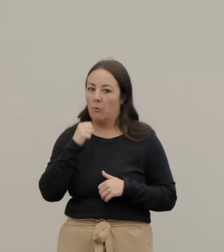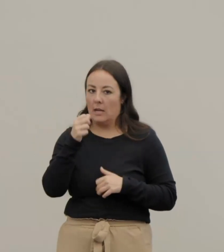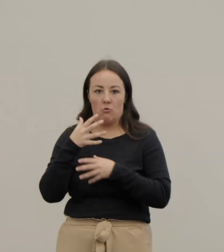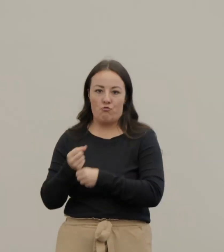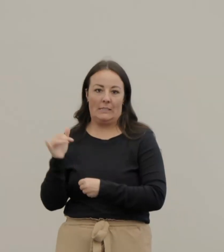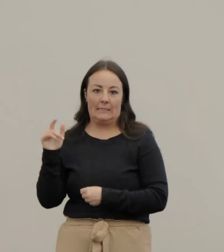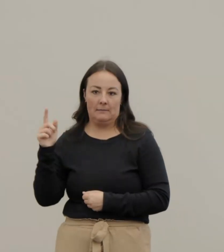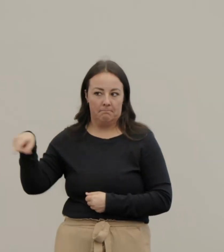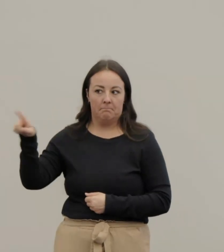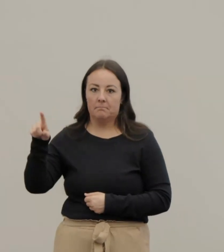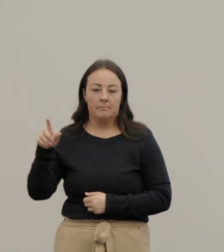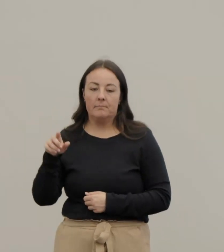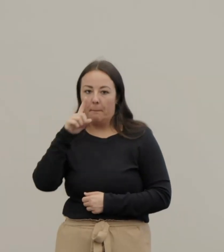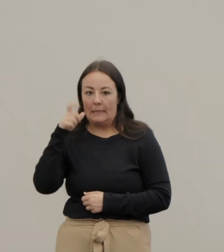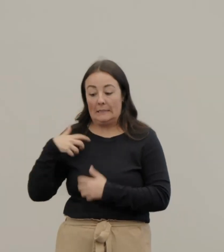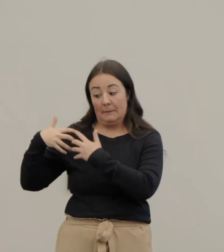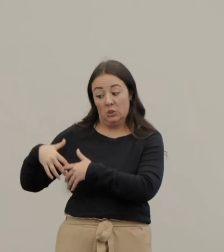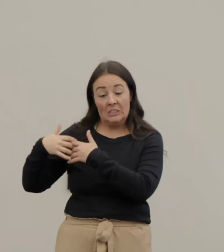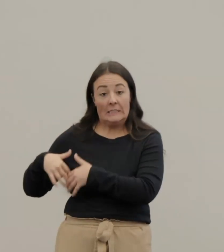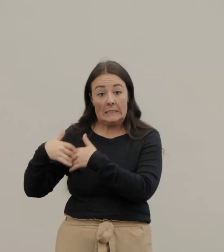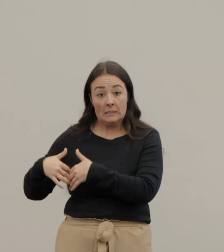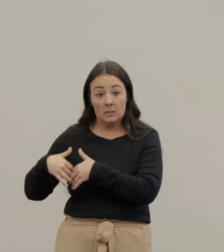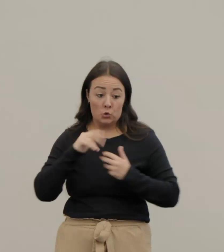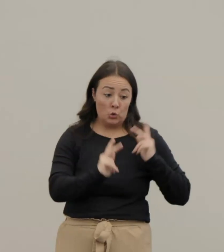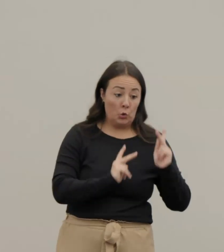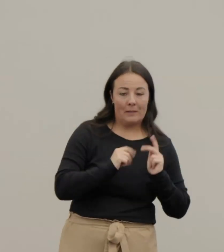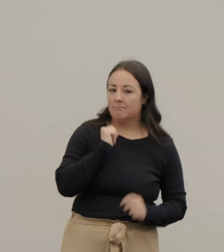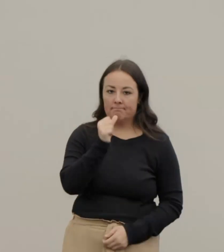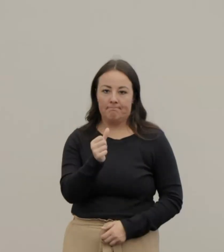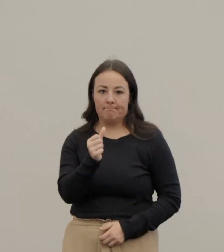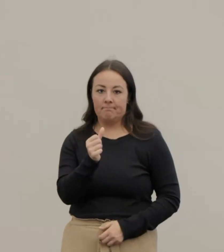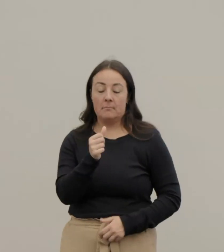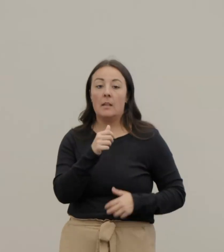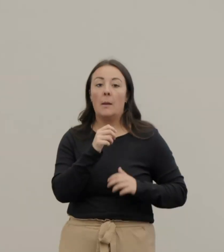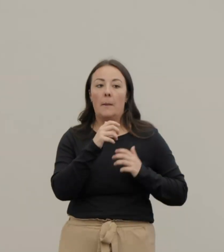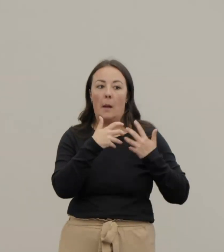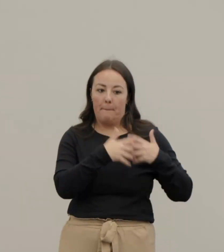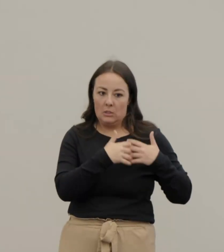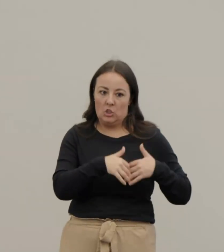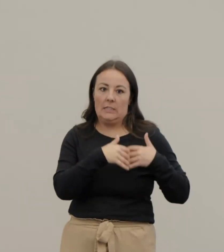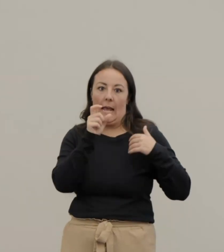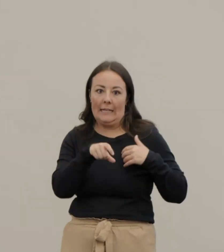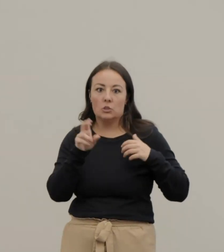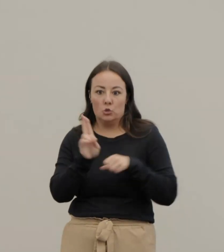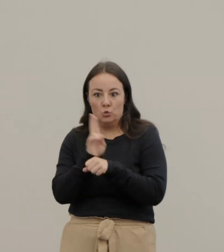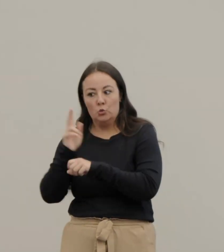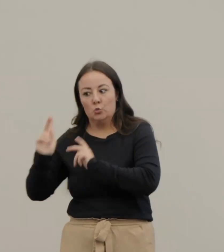heavily as well because a machine is not a human and a human has to do testing for human understandability,